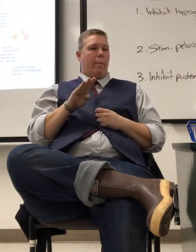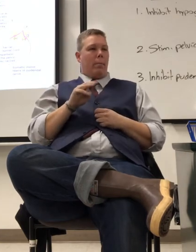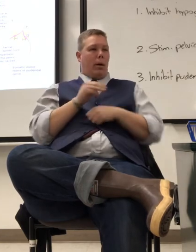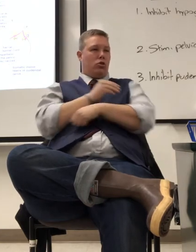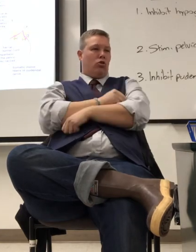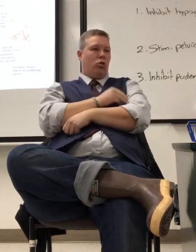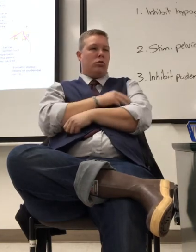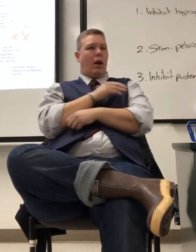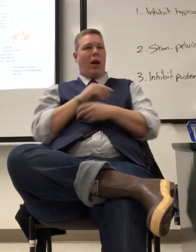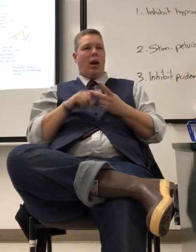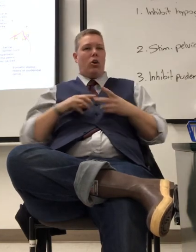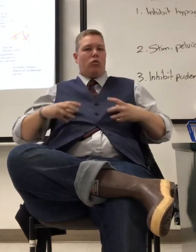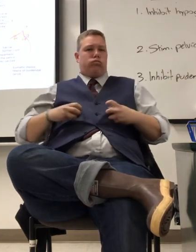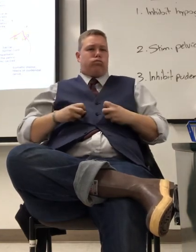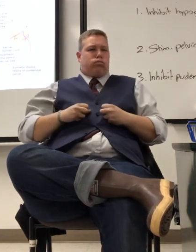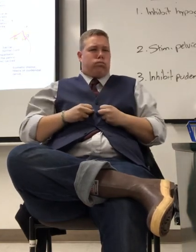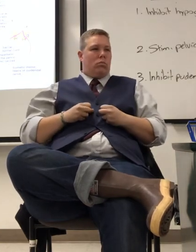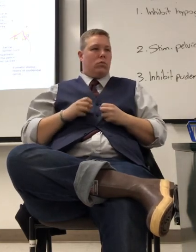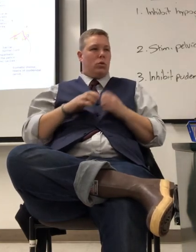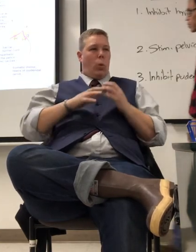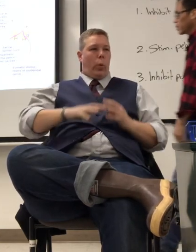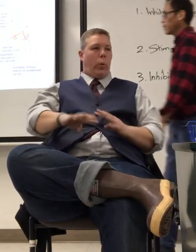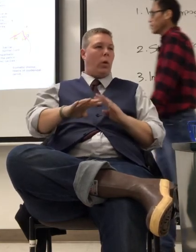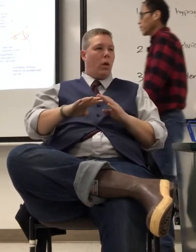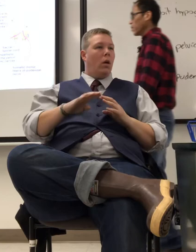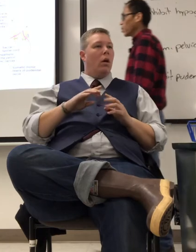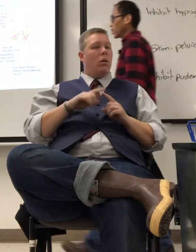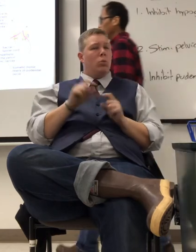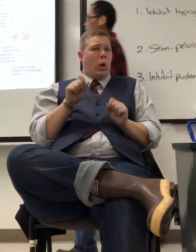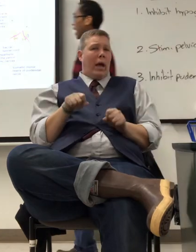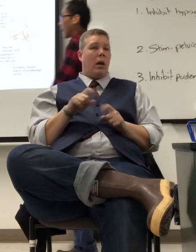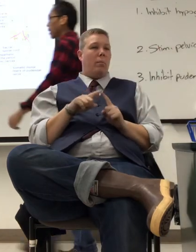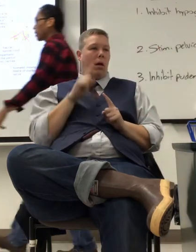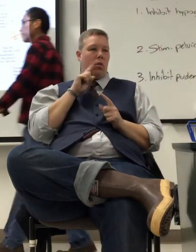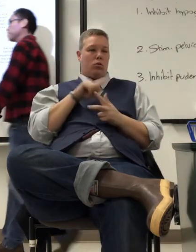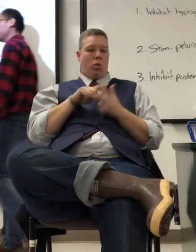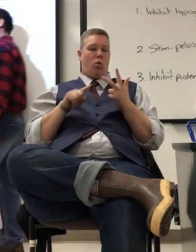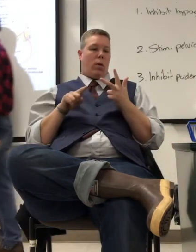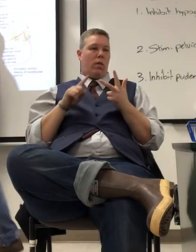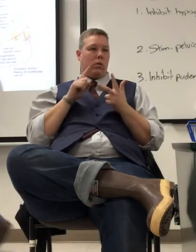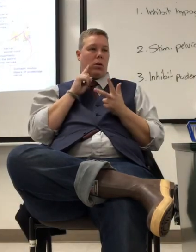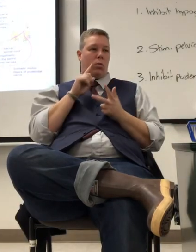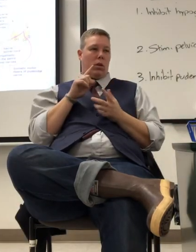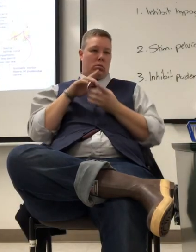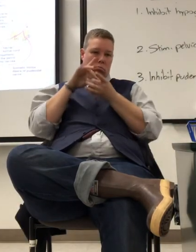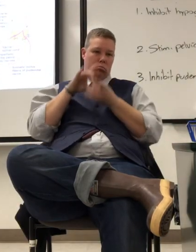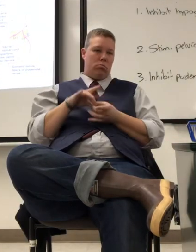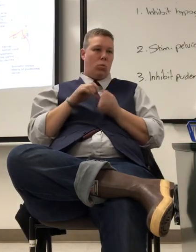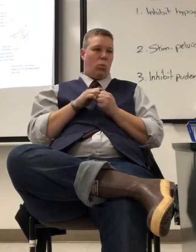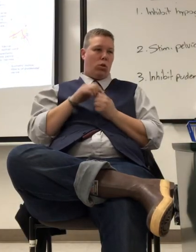things. But these are the things just concerned with the urinary tract.